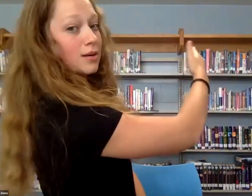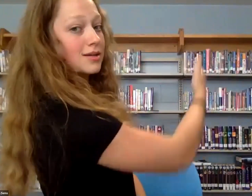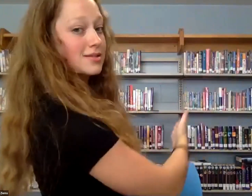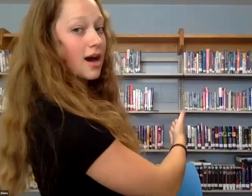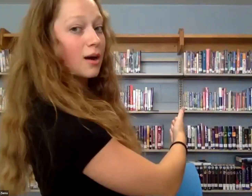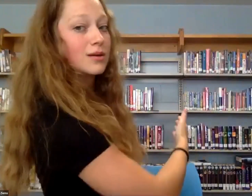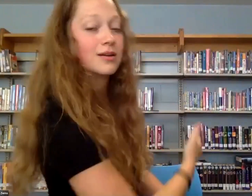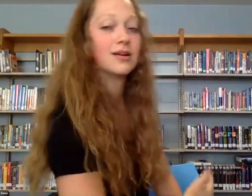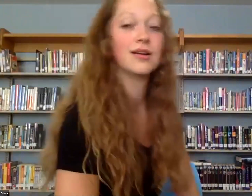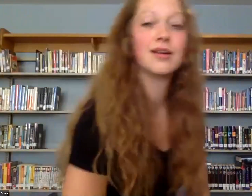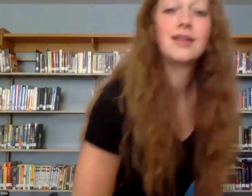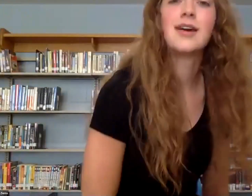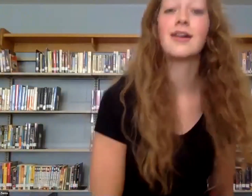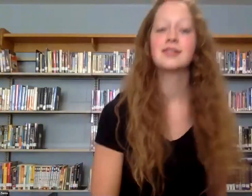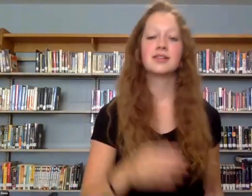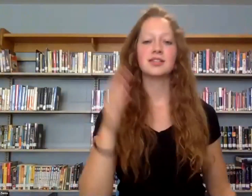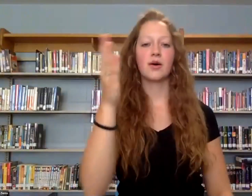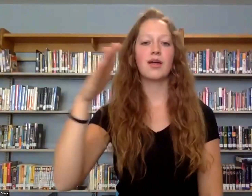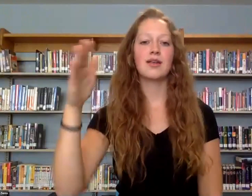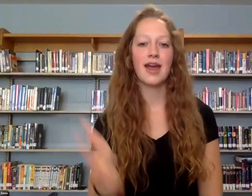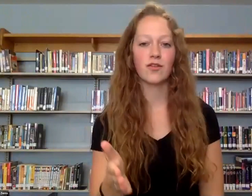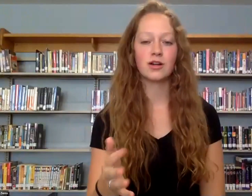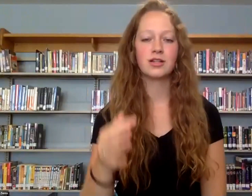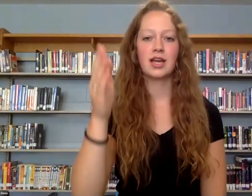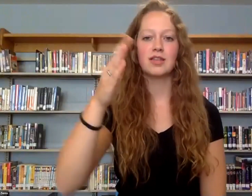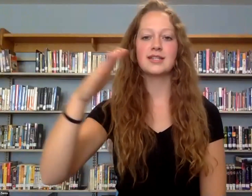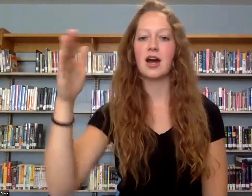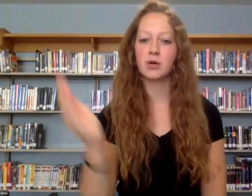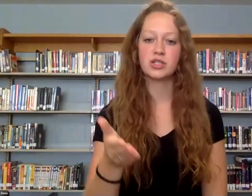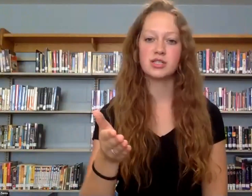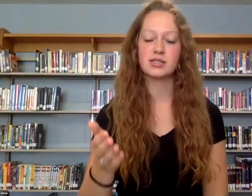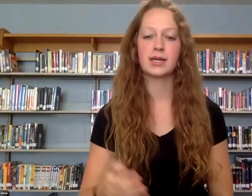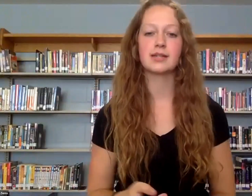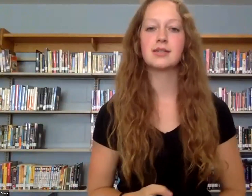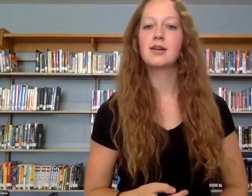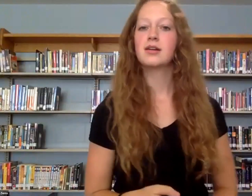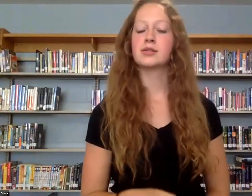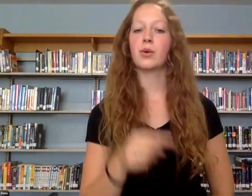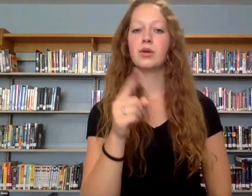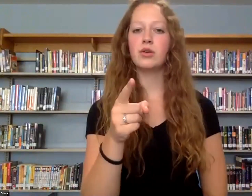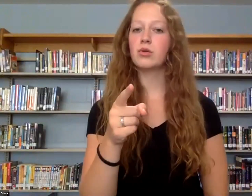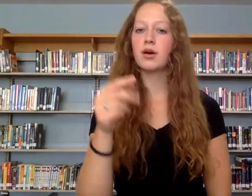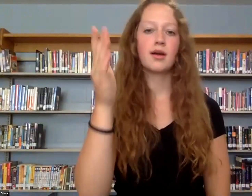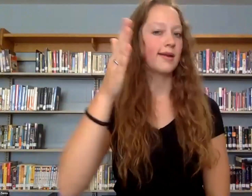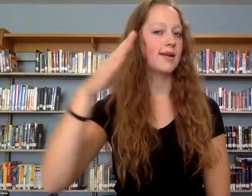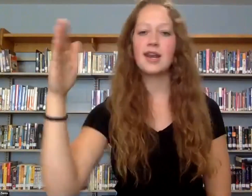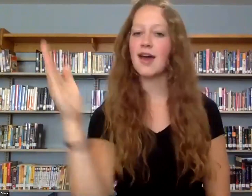out, down. Okay. Yeah. So never. And the down motion is the biggest. So you